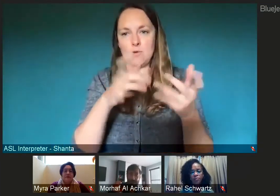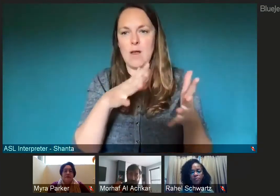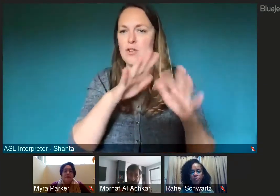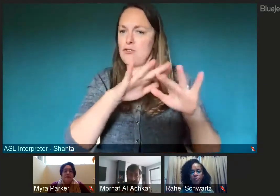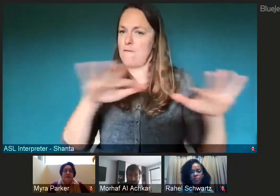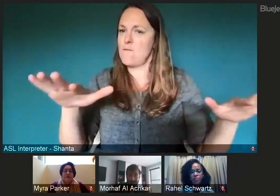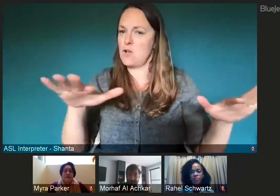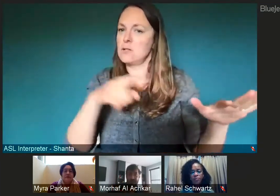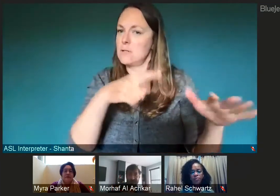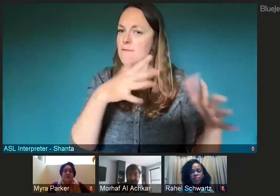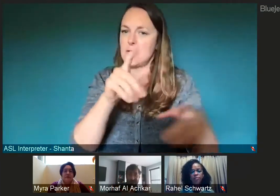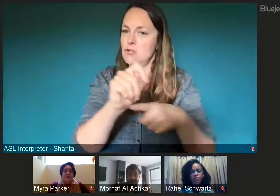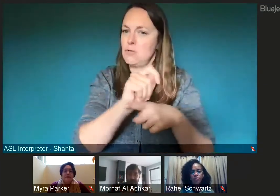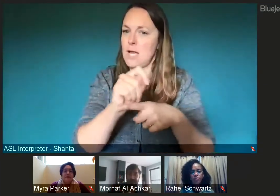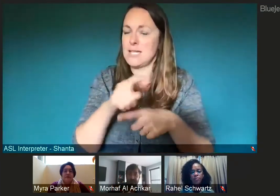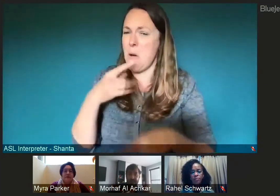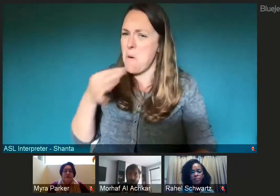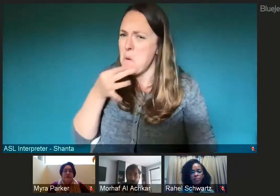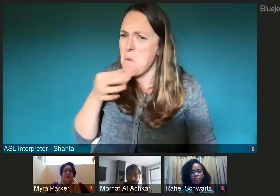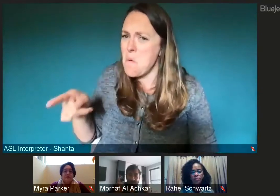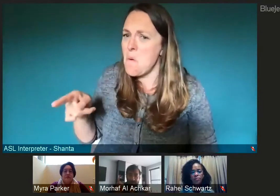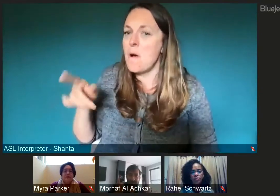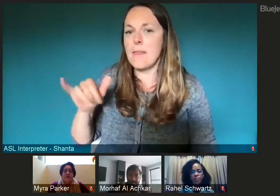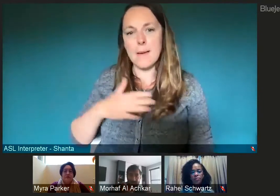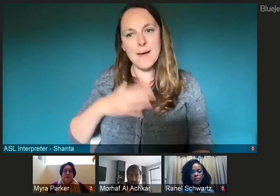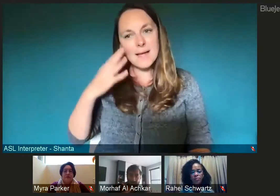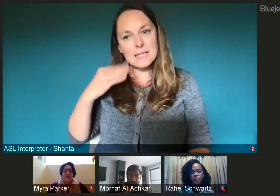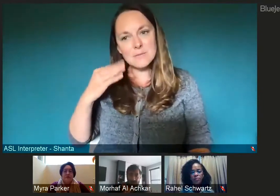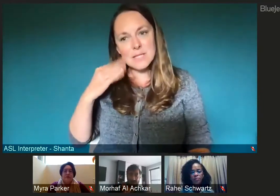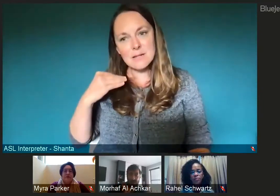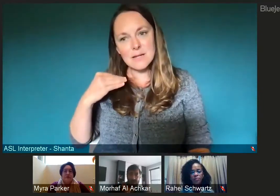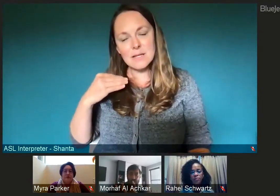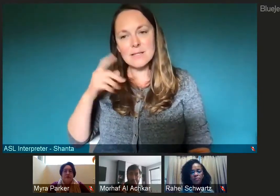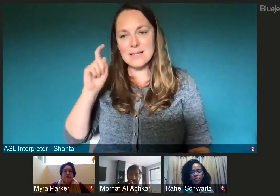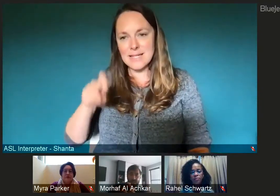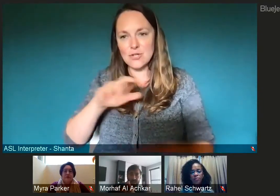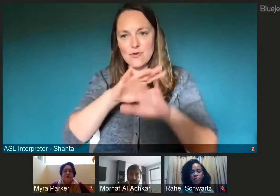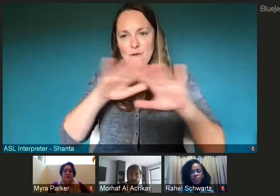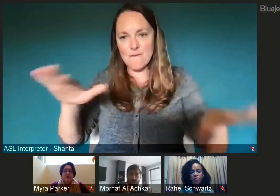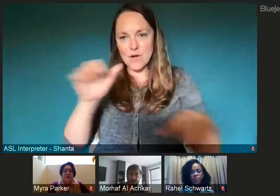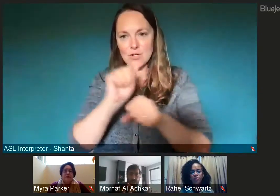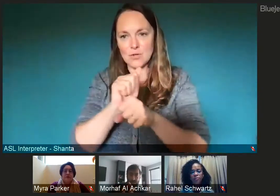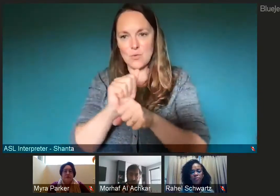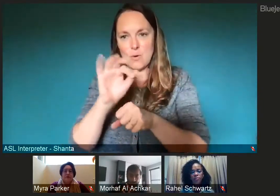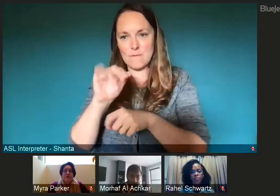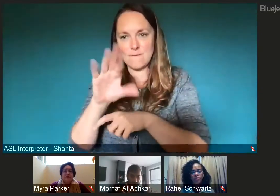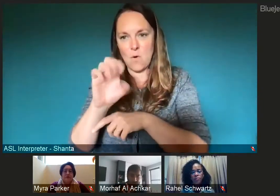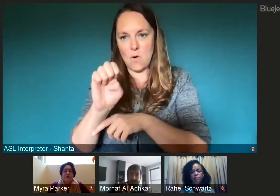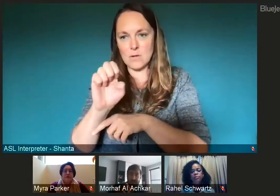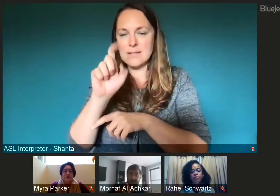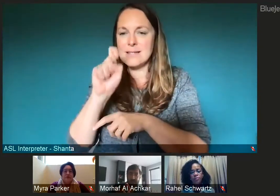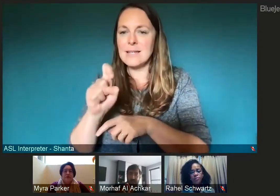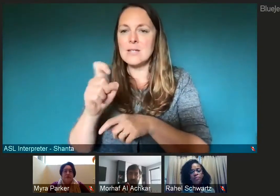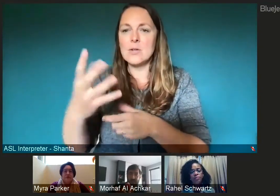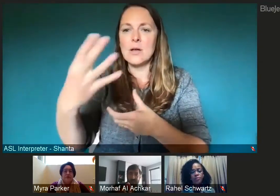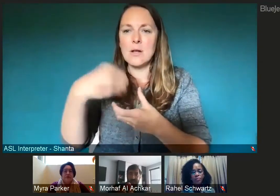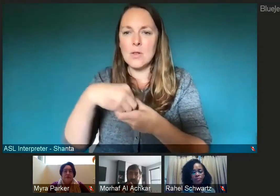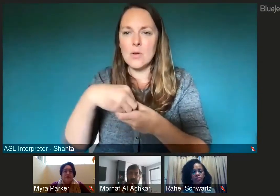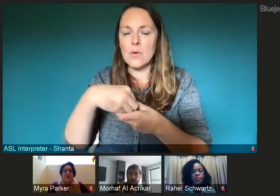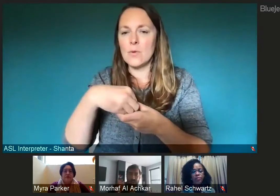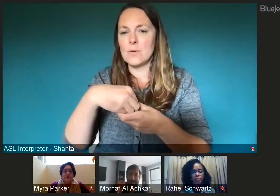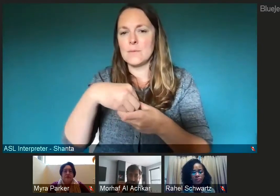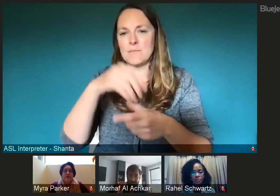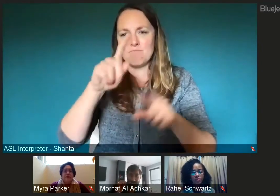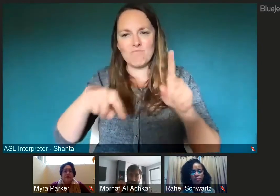trained. This is an experience that I lived. We need to diversify our workforce. We need to include people and representations from the